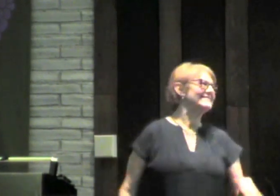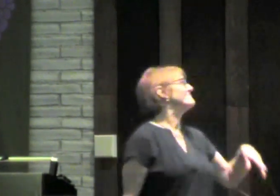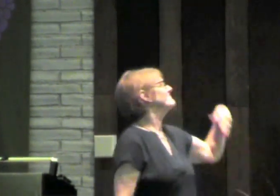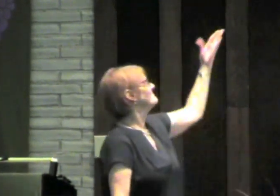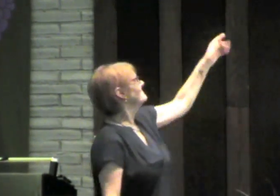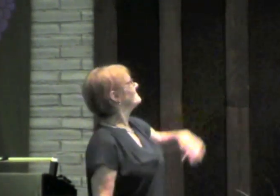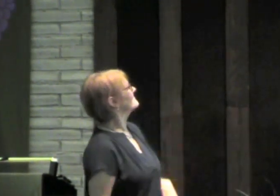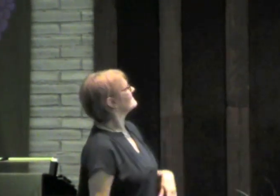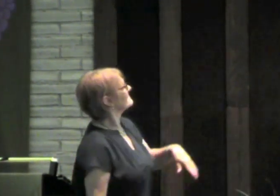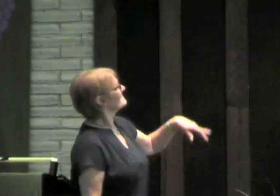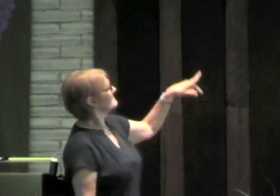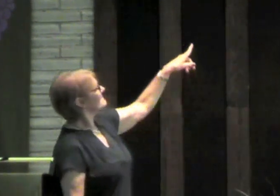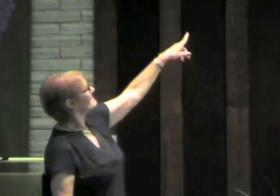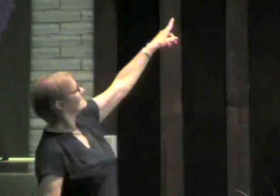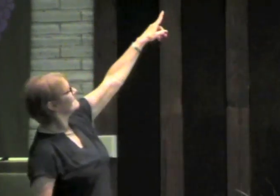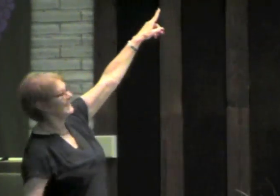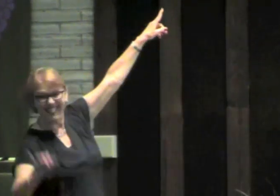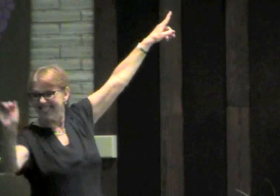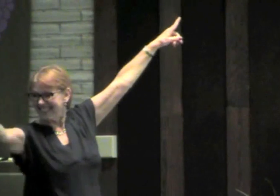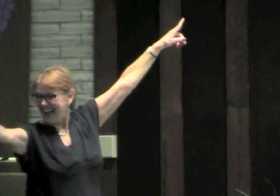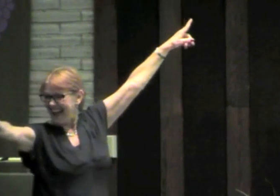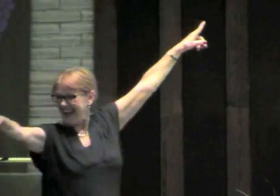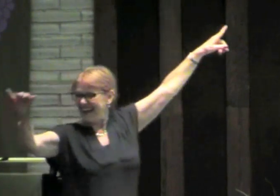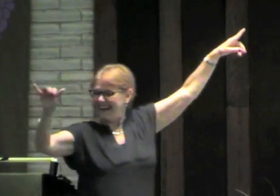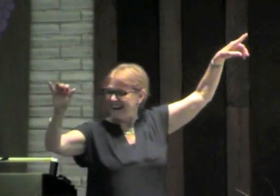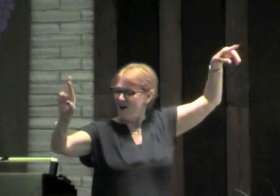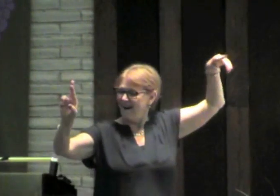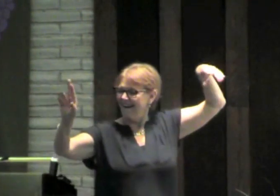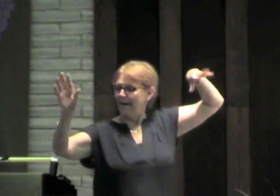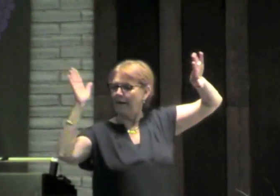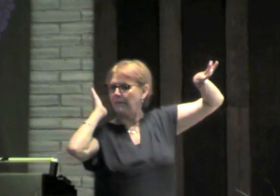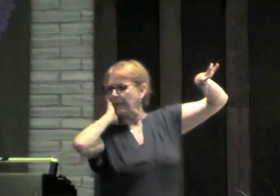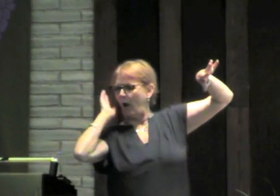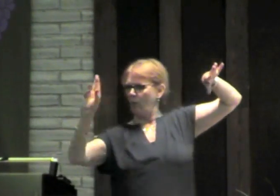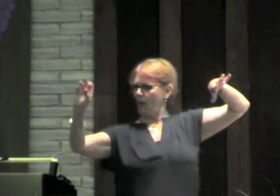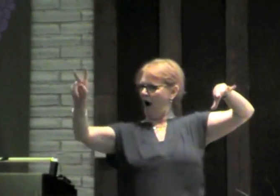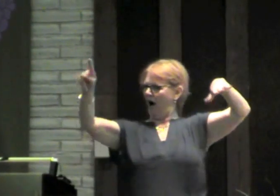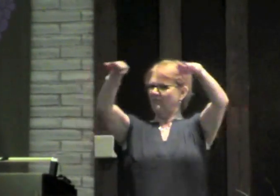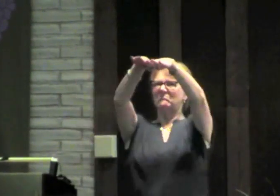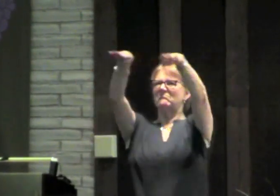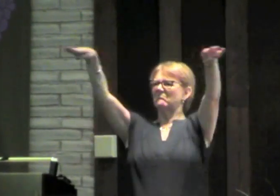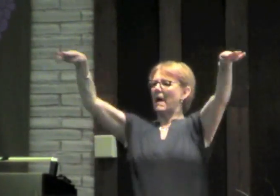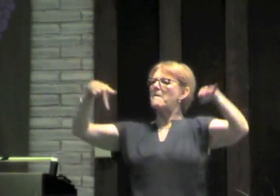people left to conquer, because they had taken that into their own hands. So I thought that was interesting.